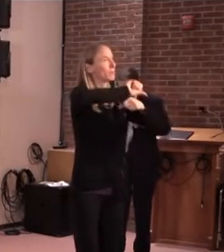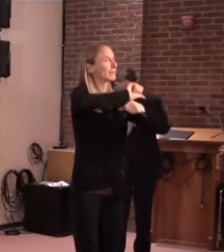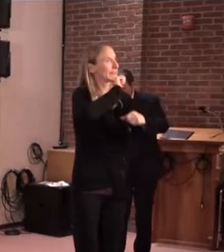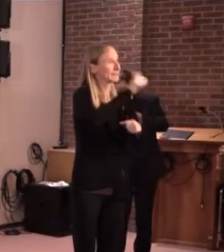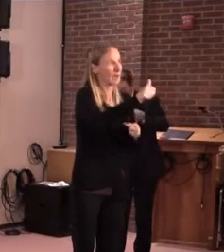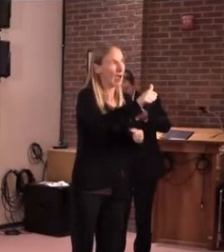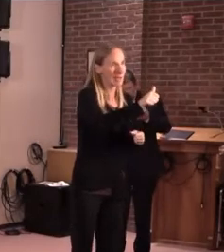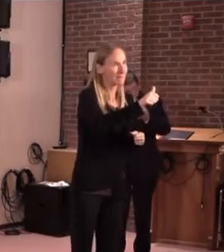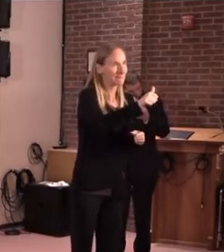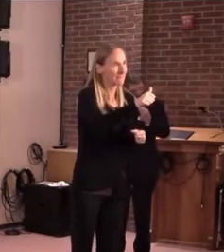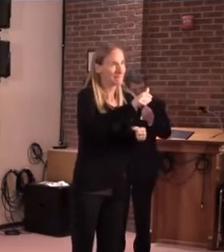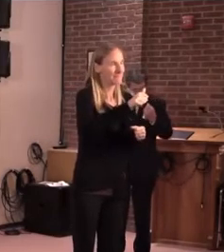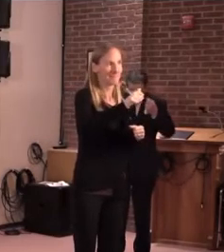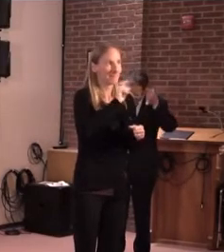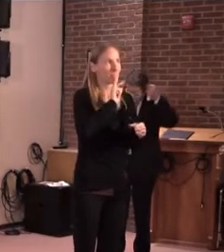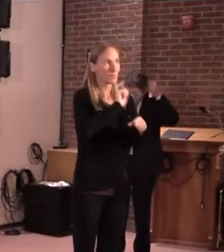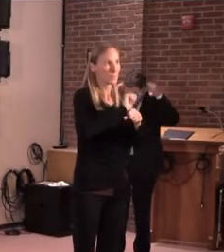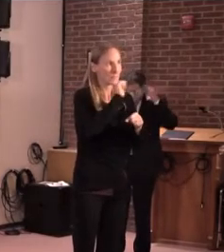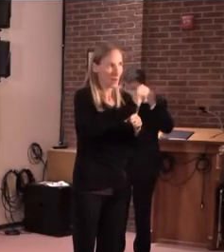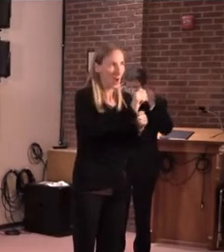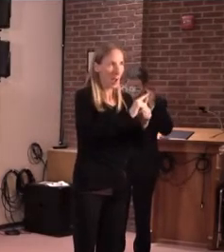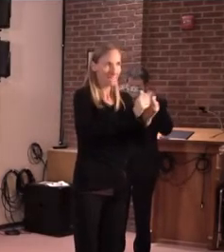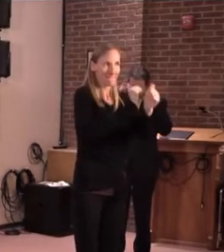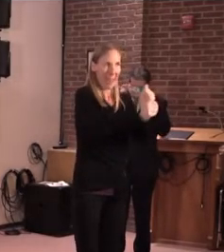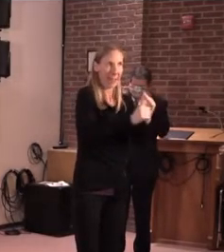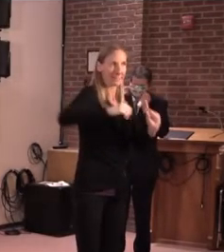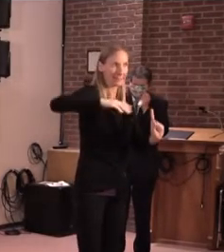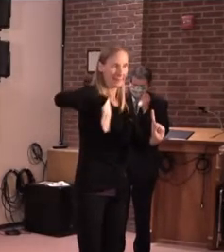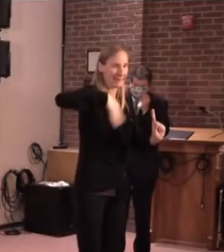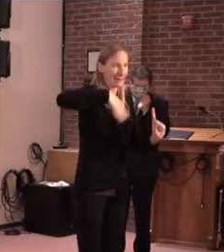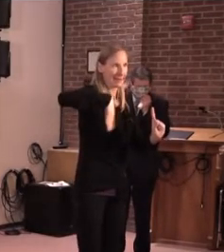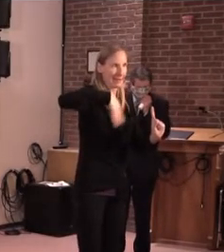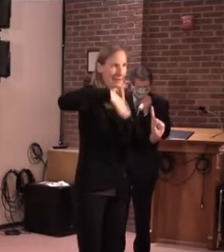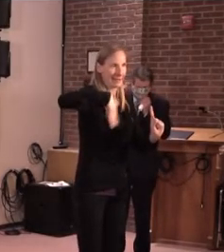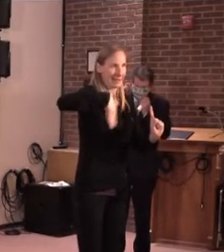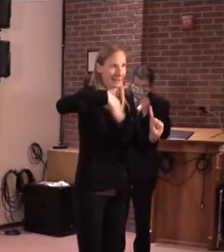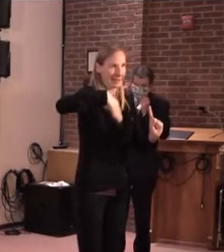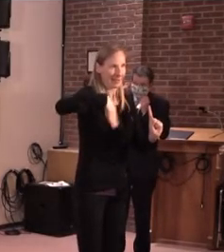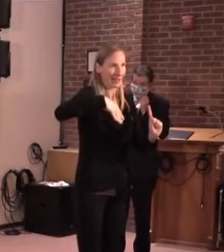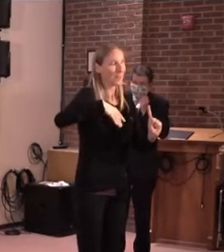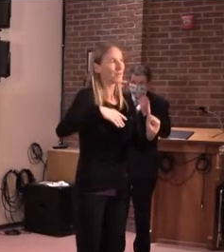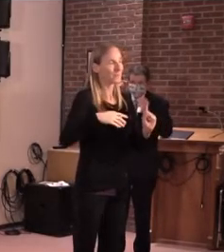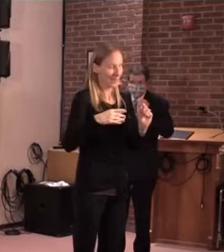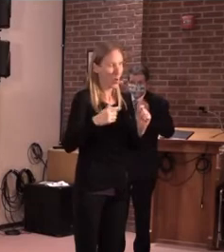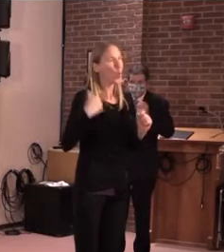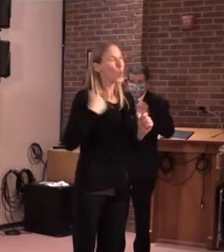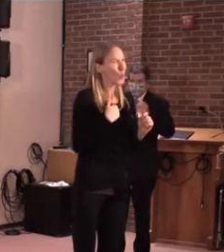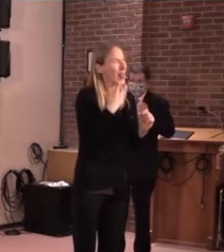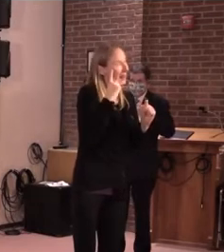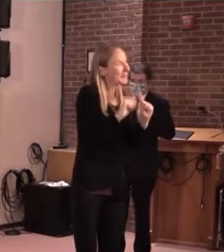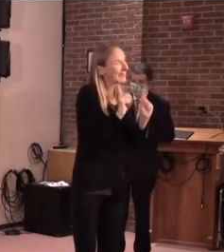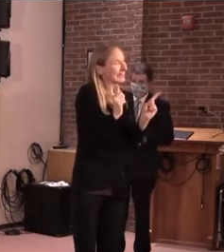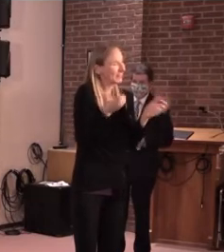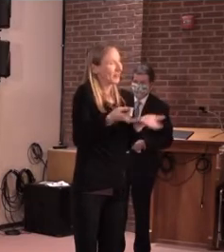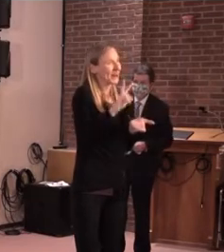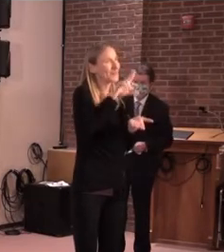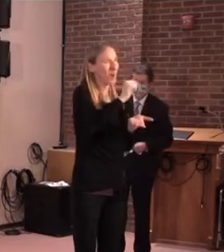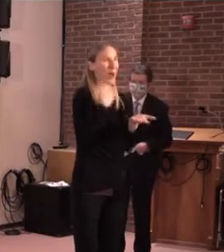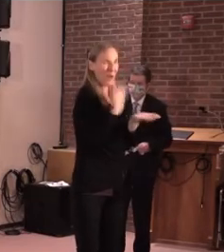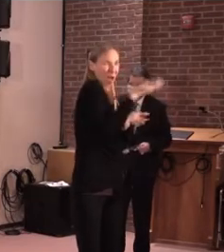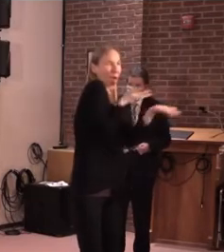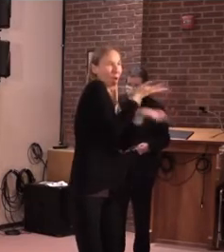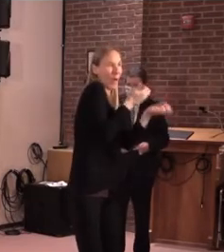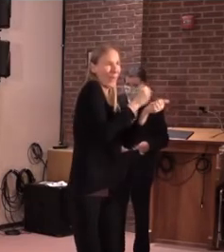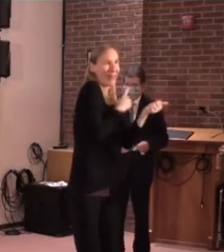not passed in some respects. We've done a little bit different here in Vermont. We want to work with the legislature. It's not under